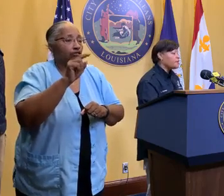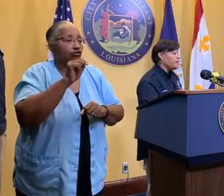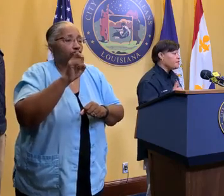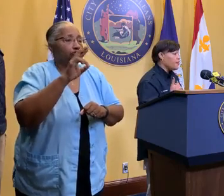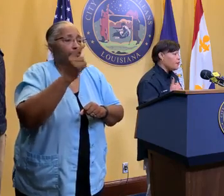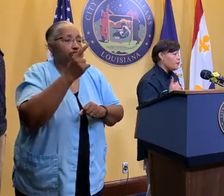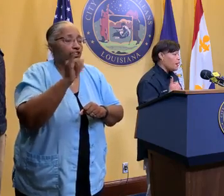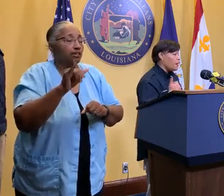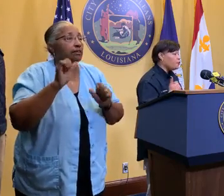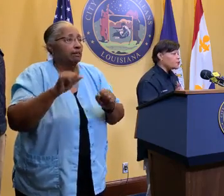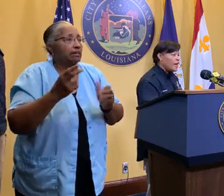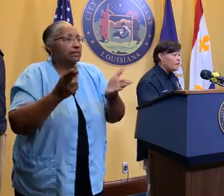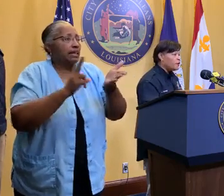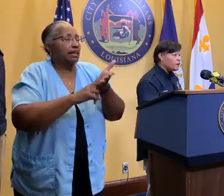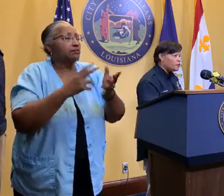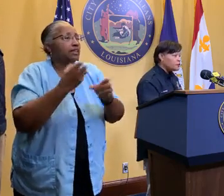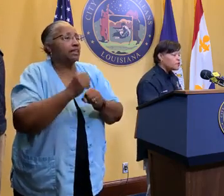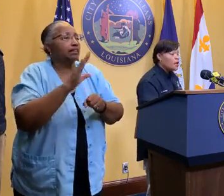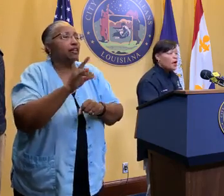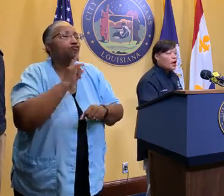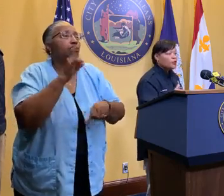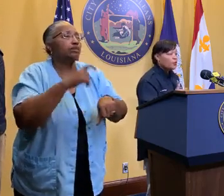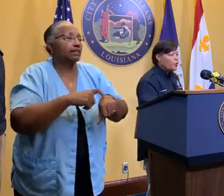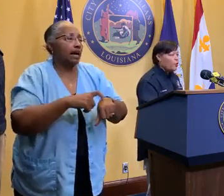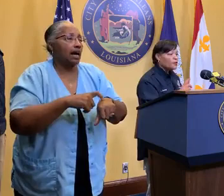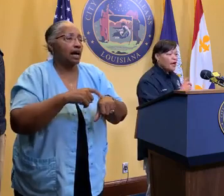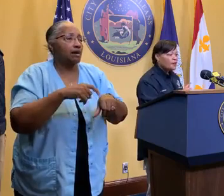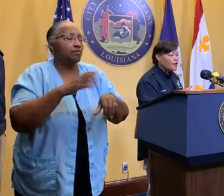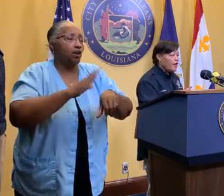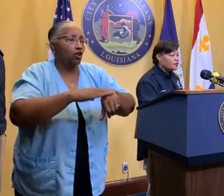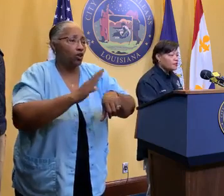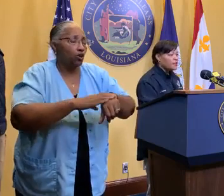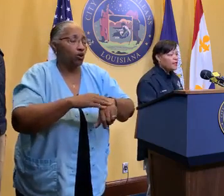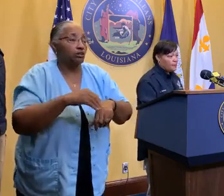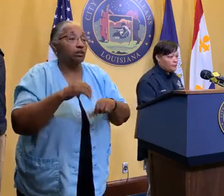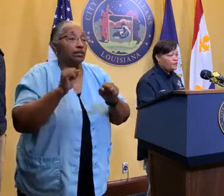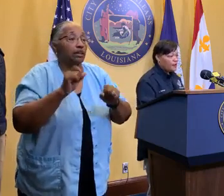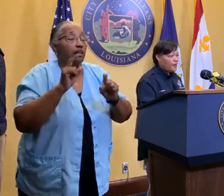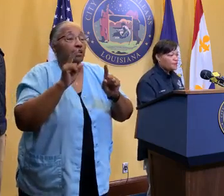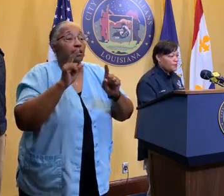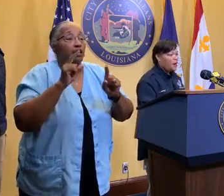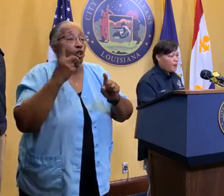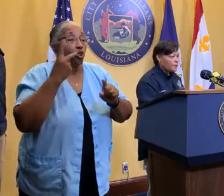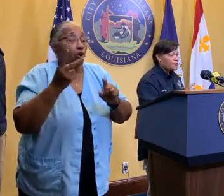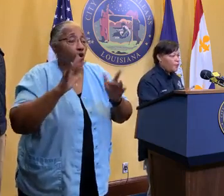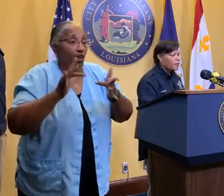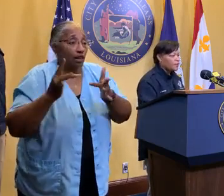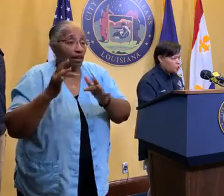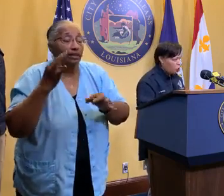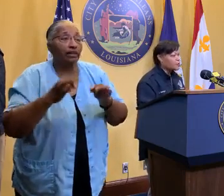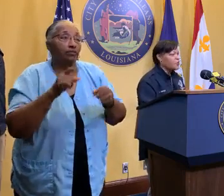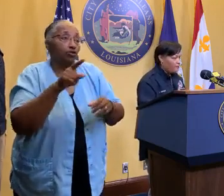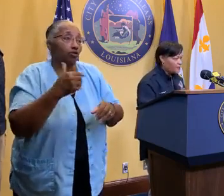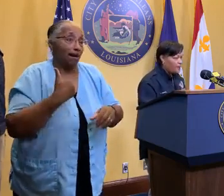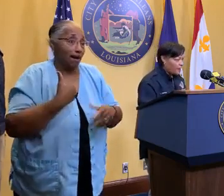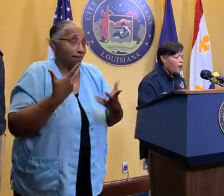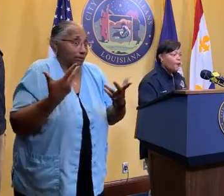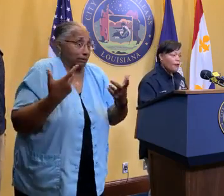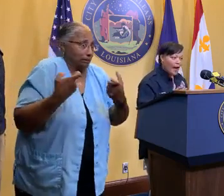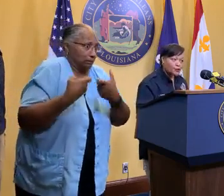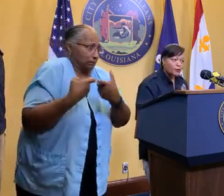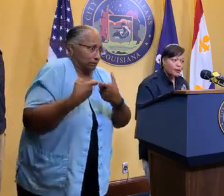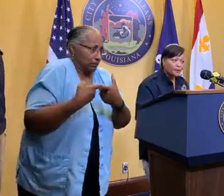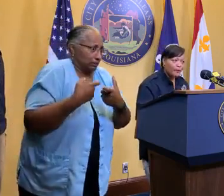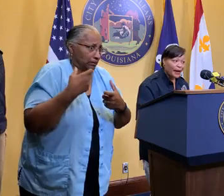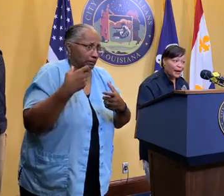sign up to get their real-time alerts. You can go online. You can actually see, and hopefully you have some power to go online. You charged up everything.